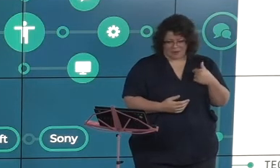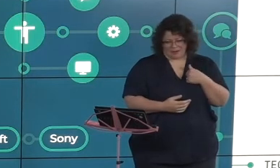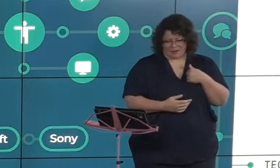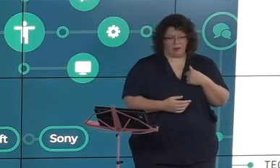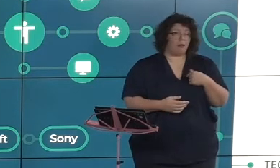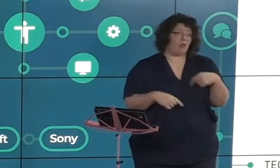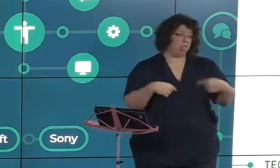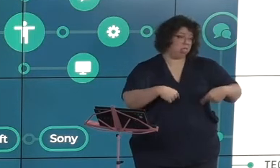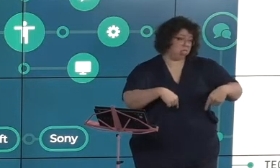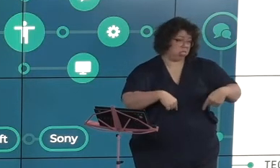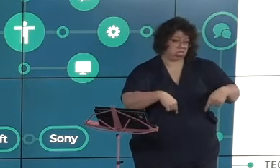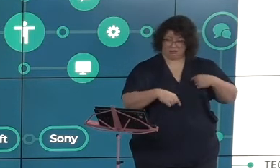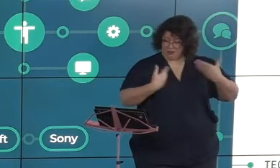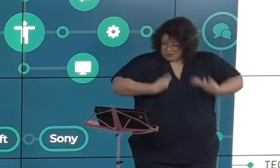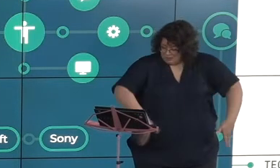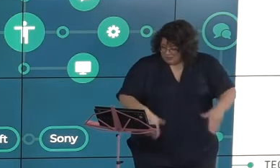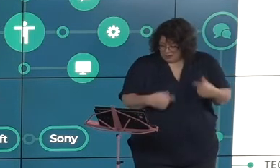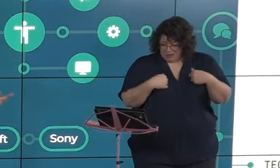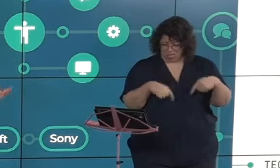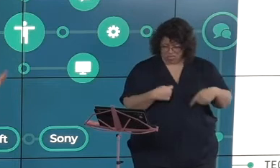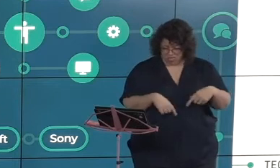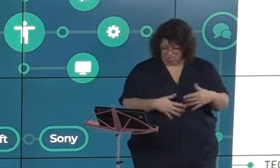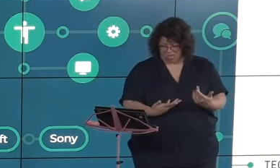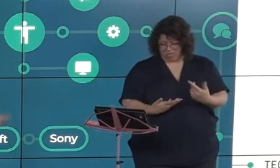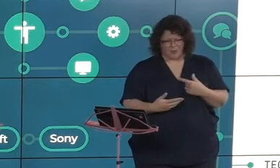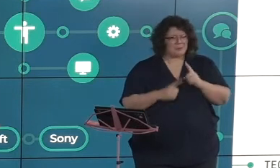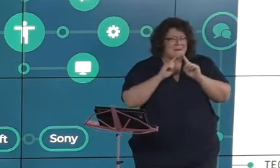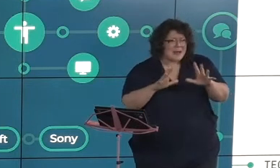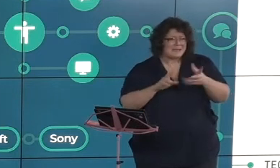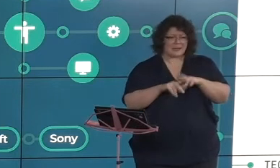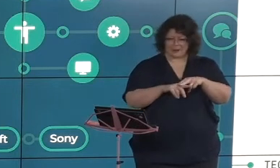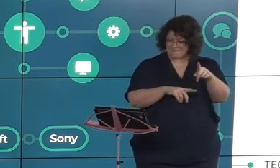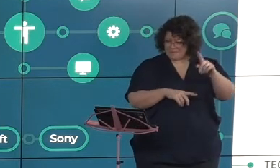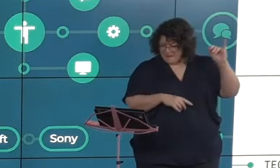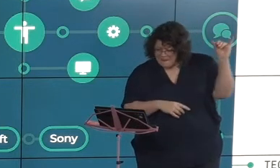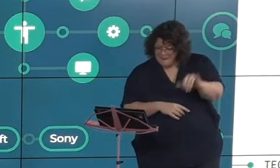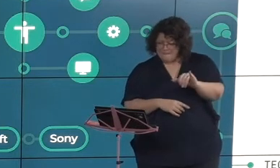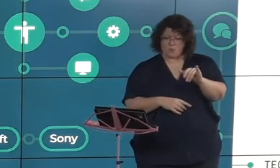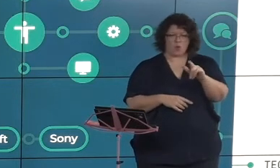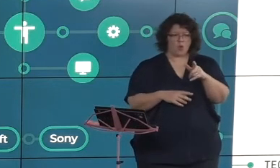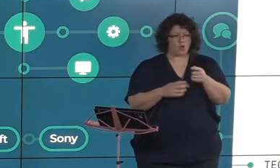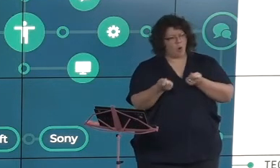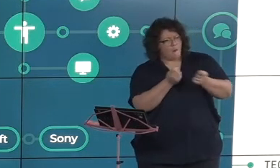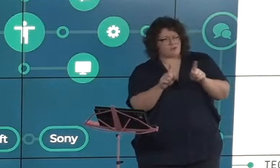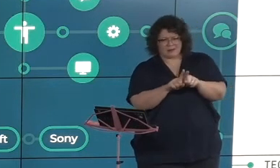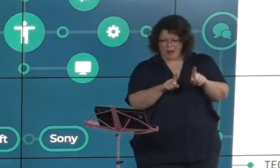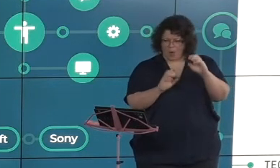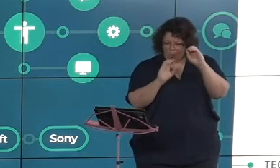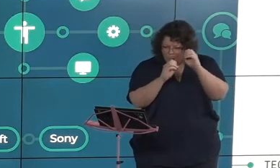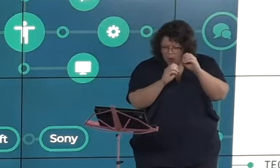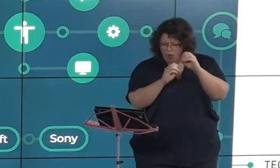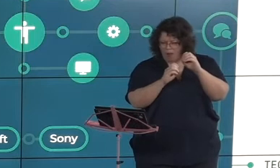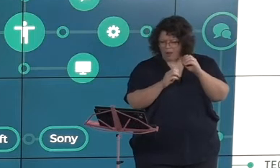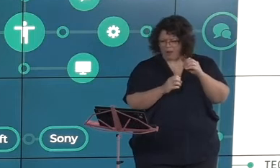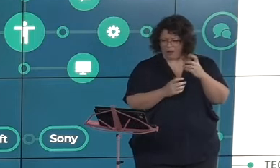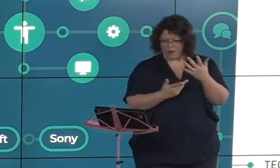everybody came in to say, hello, can I help, can I help? Oh my God, wouldn't our lives be so much easier? There would be so much less stress. And how much